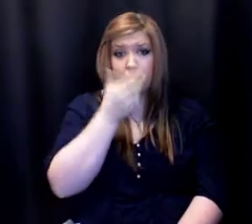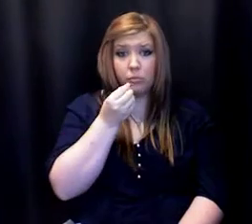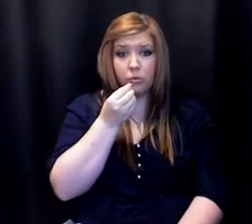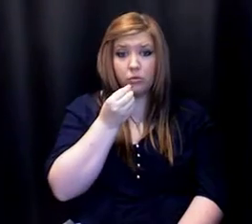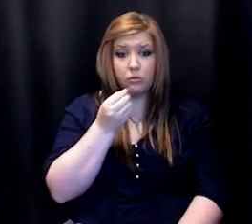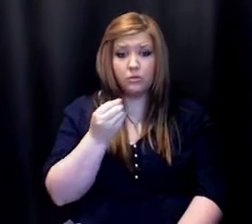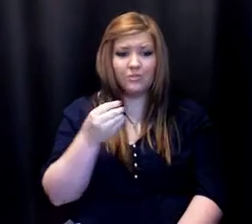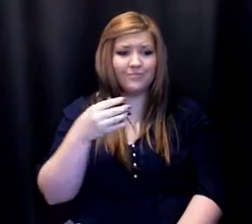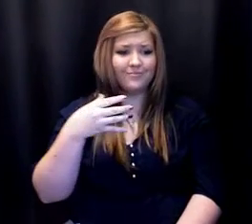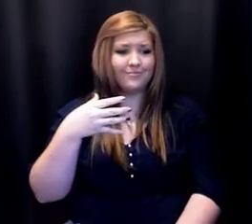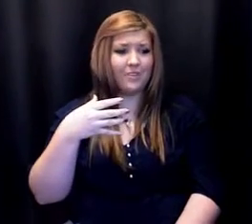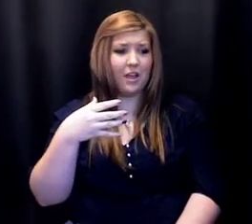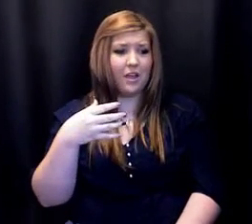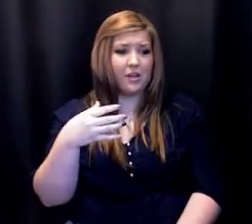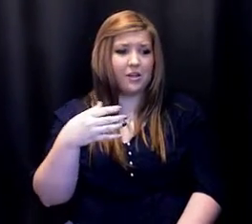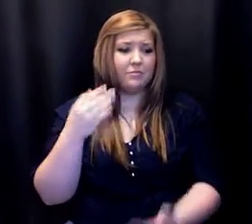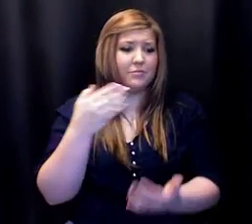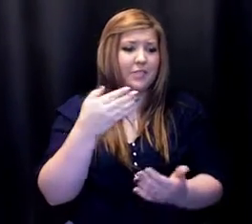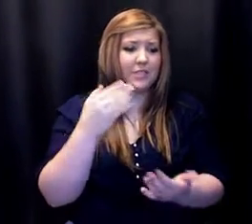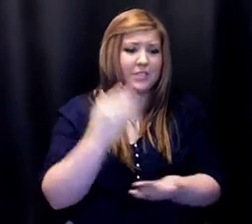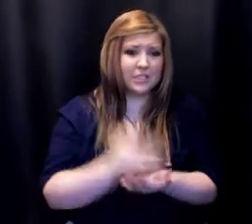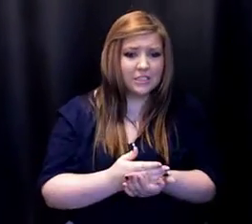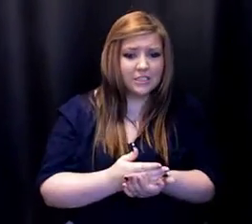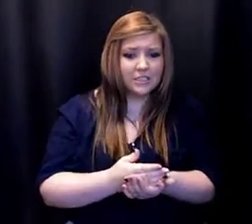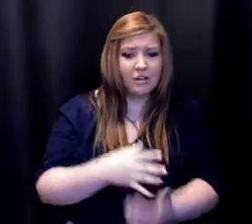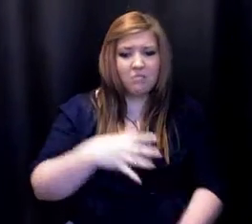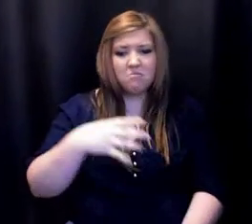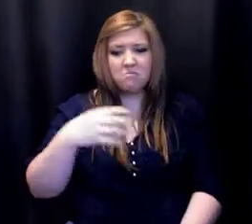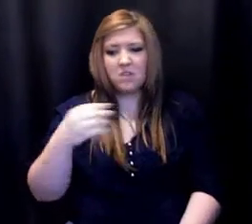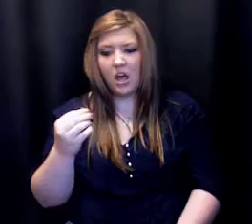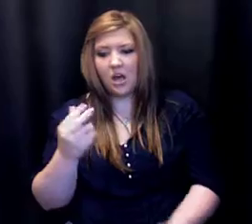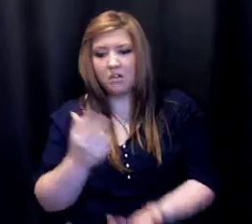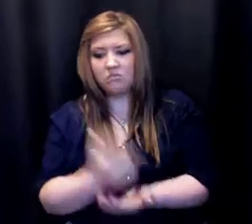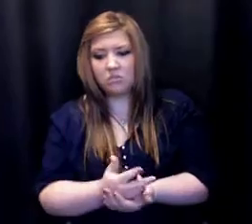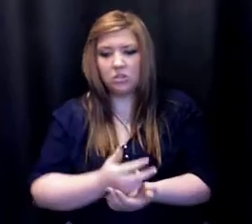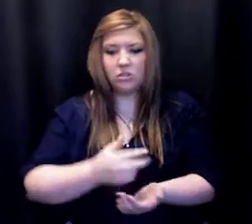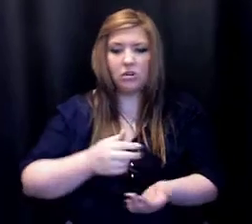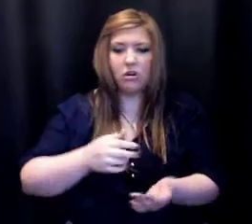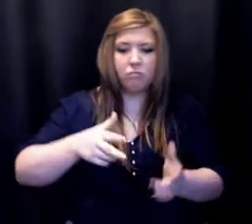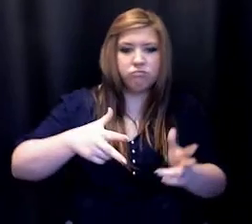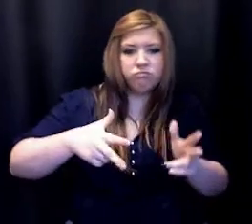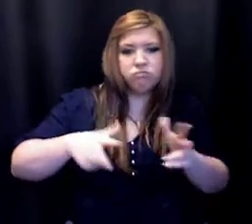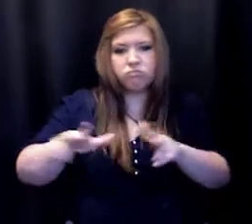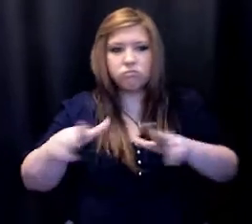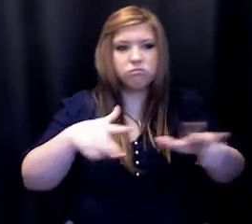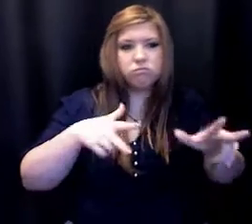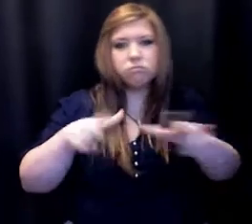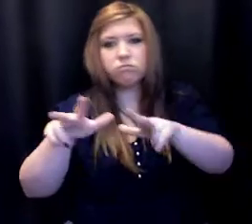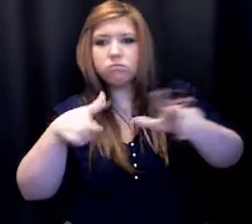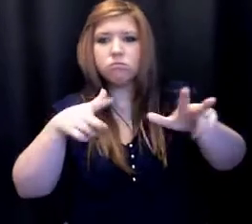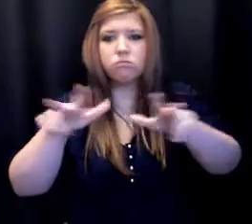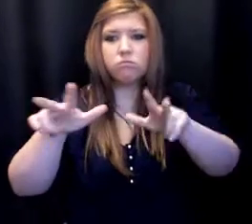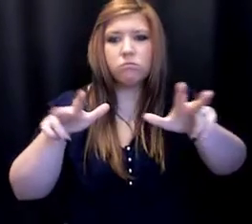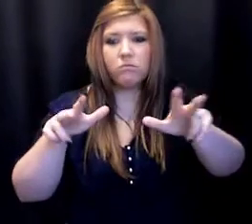of the car, did a little hiking, and from certain points within the park, you